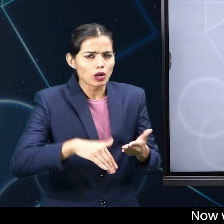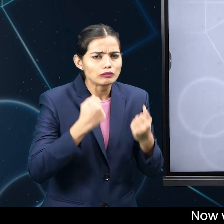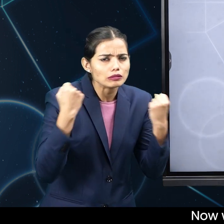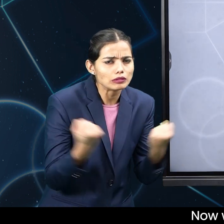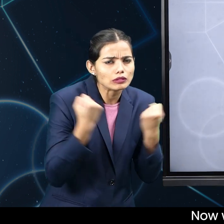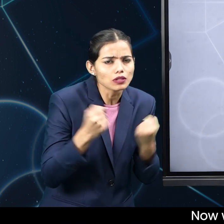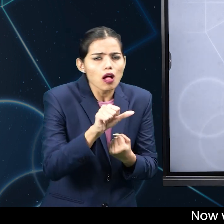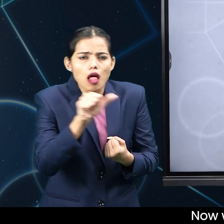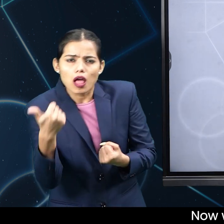try another example.